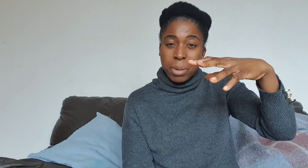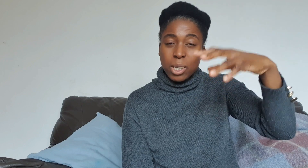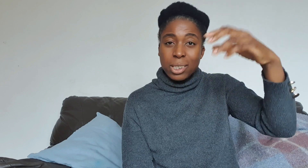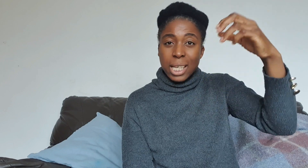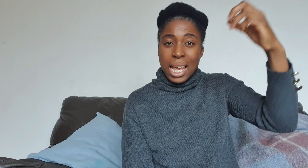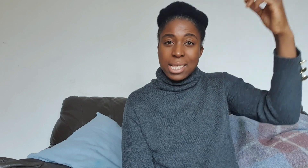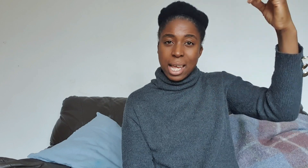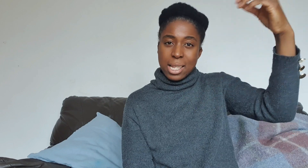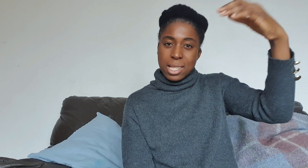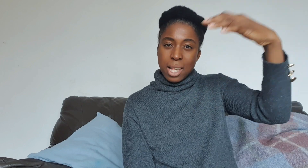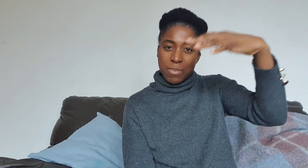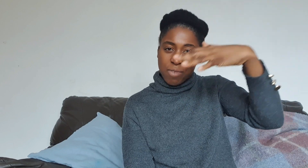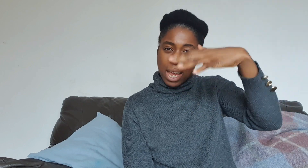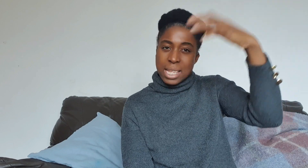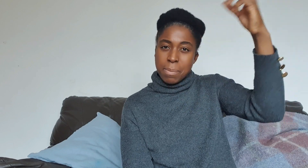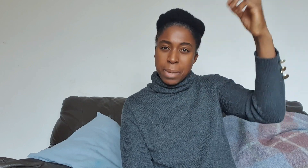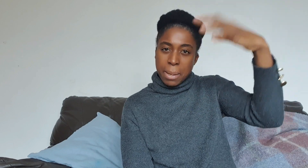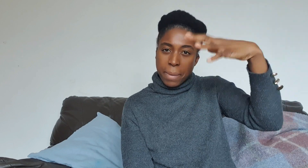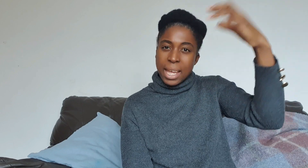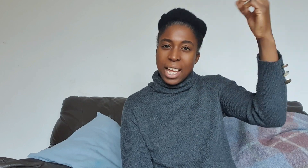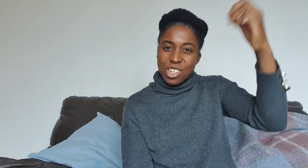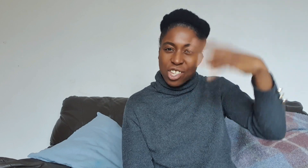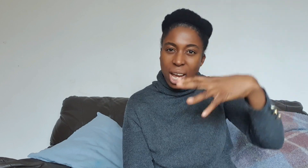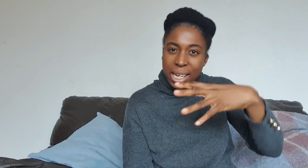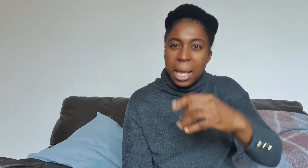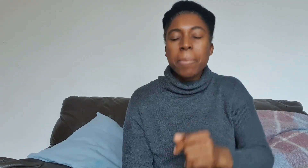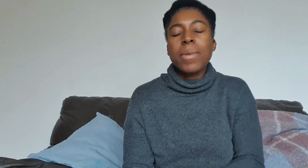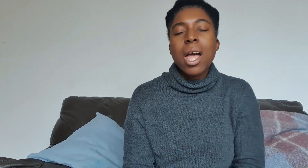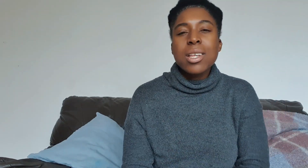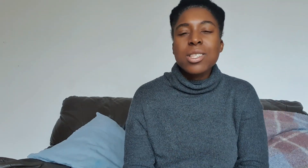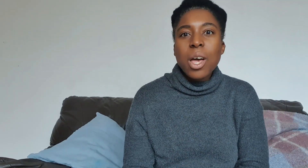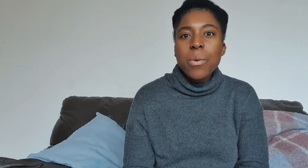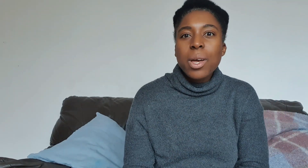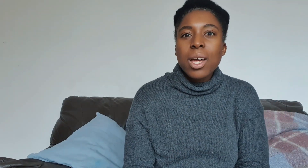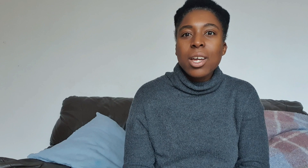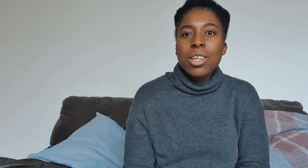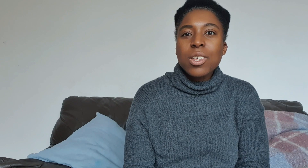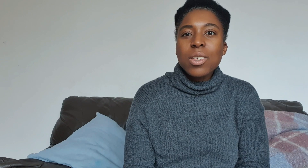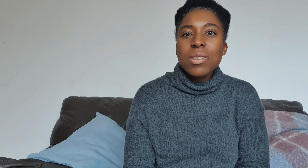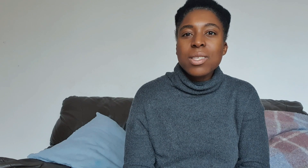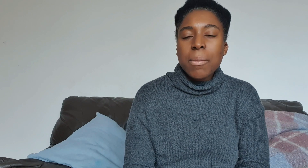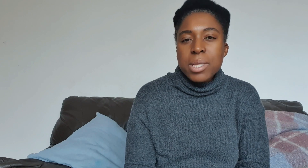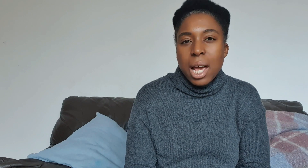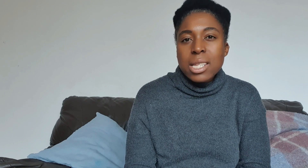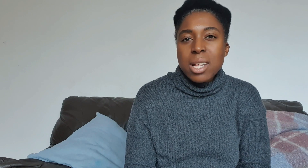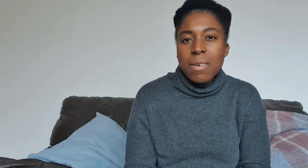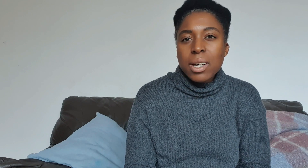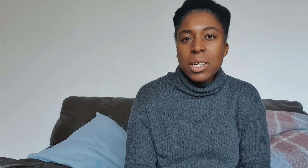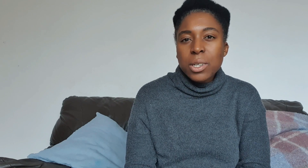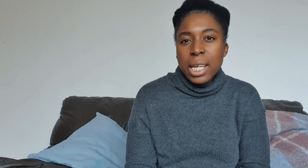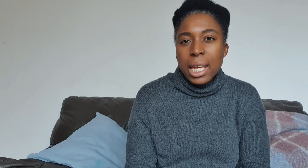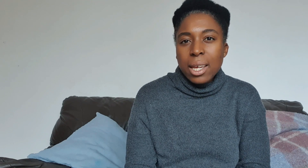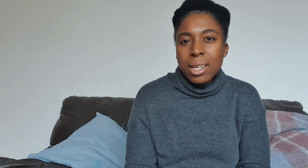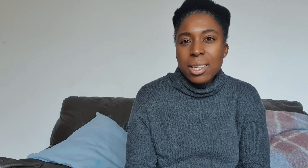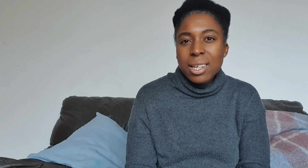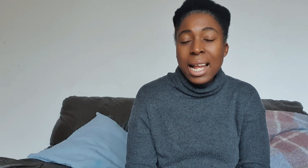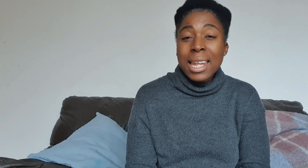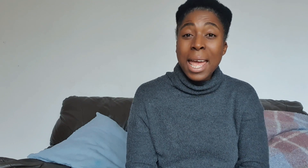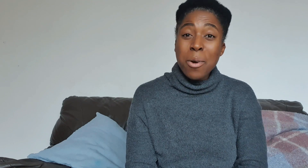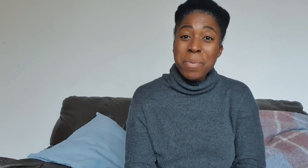because it's like the sun rays beaming and shining. So some signs are iconic and they help